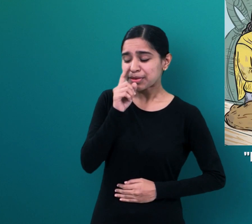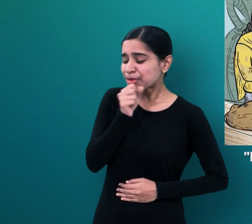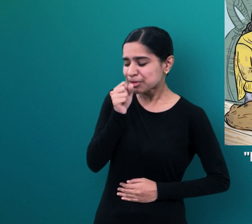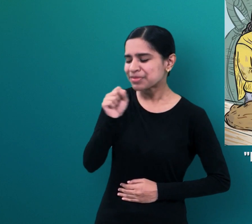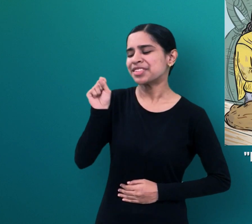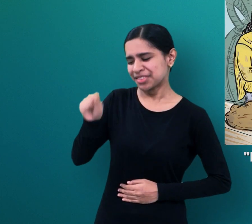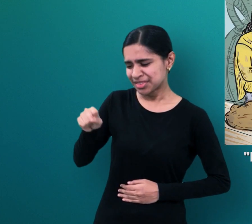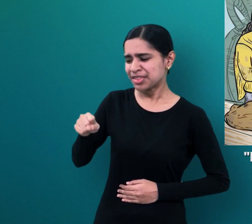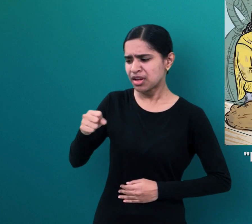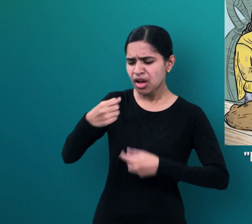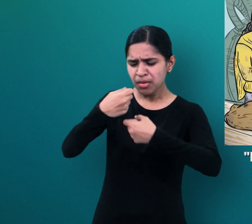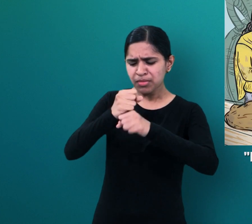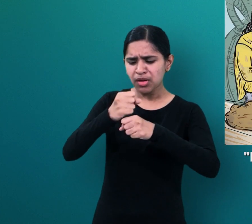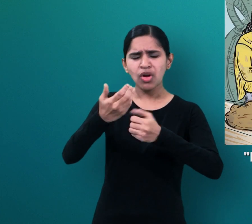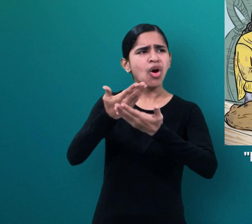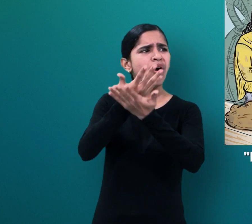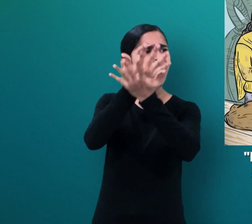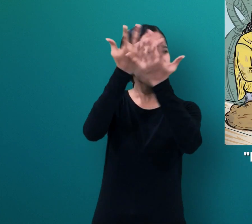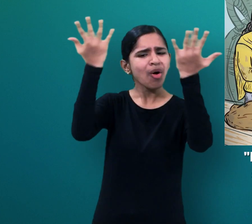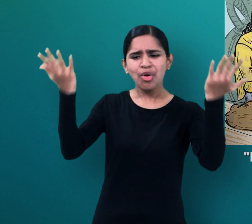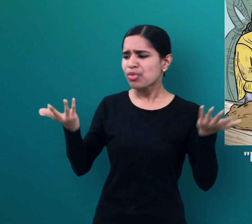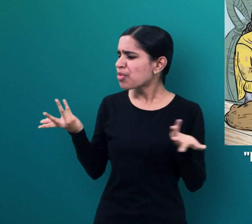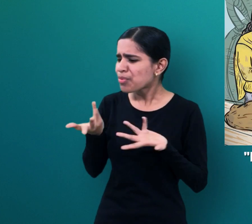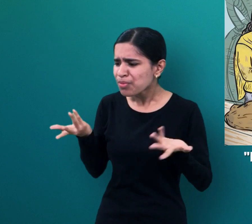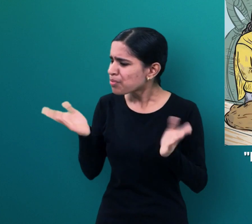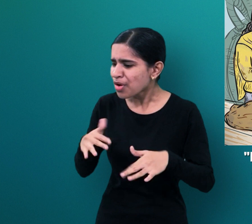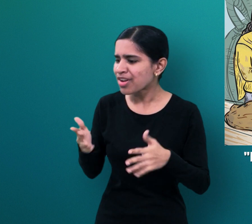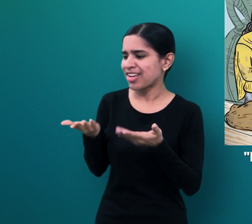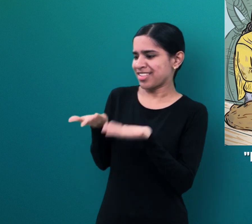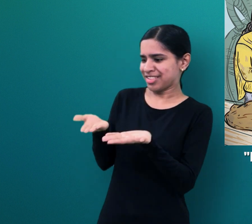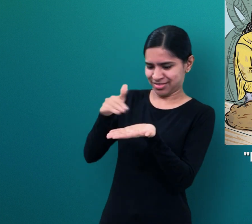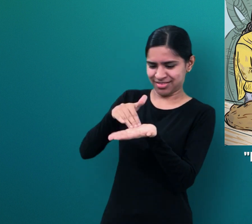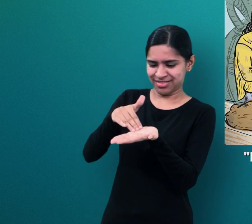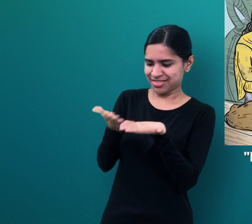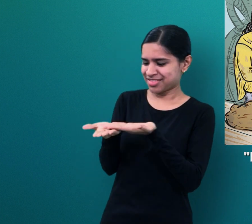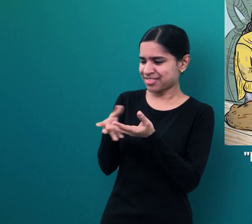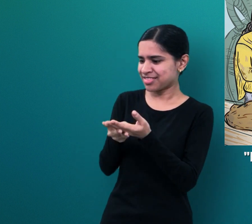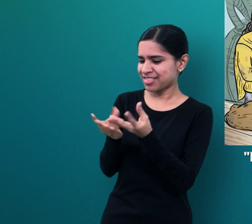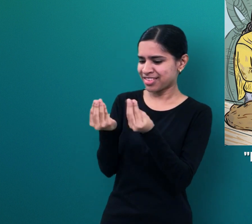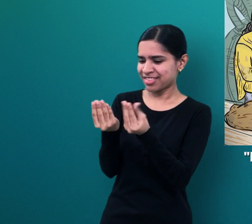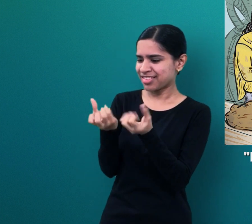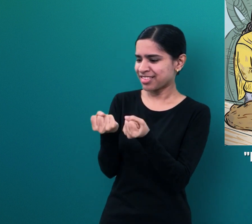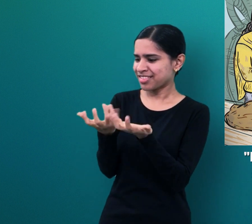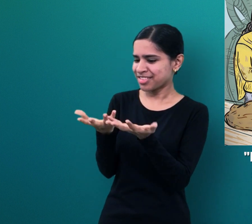"I made all the pots and vases with these," said Ambi, gesturing towards her